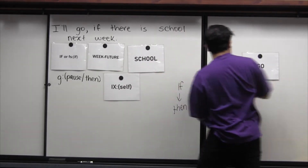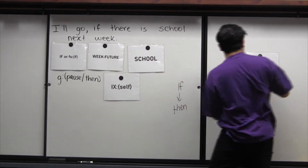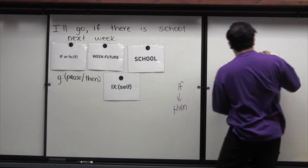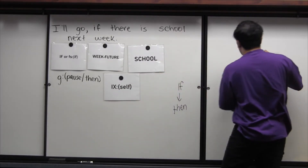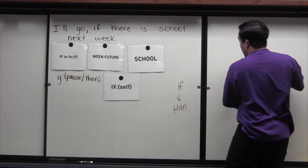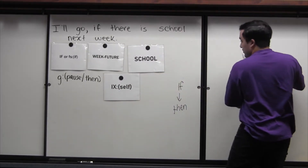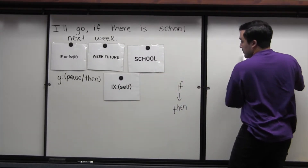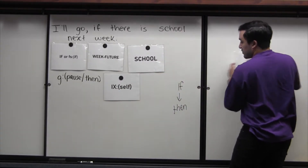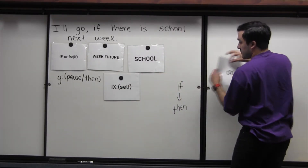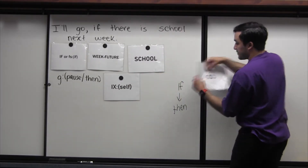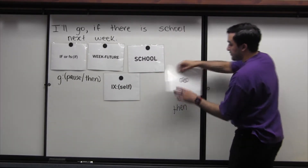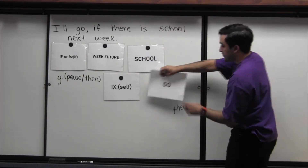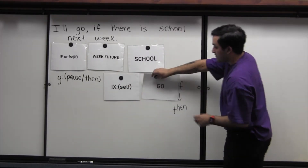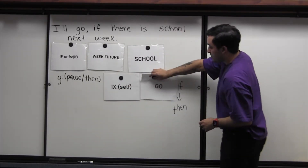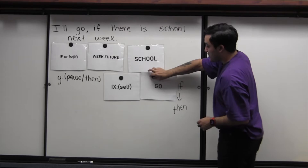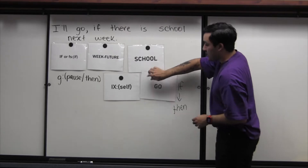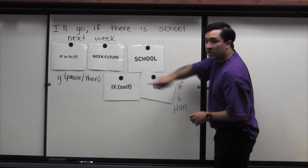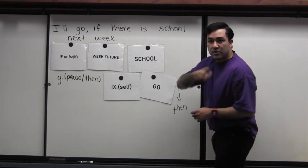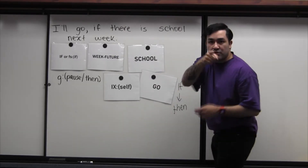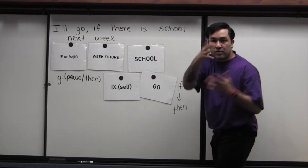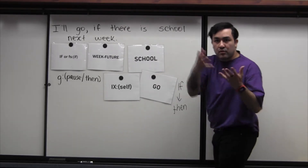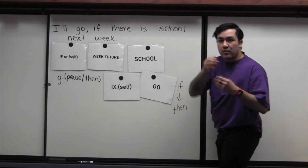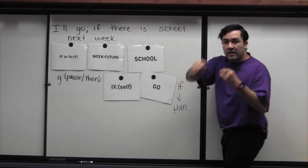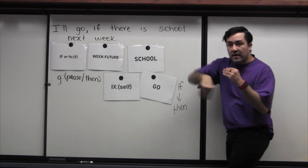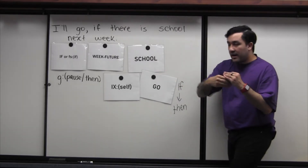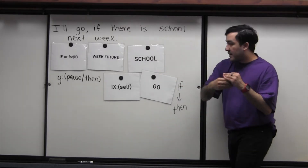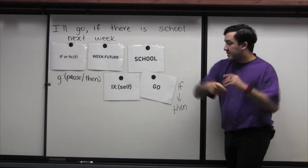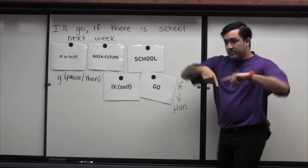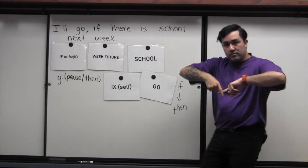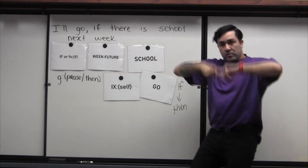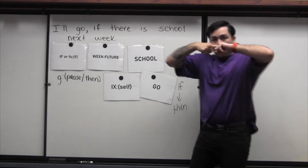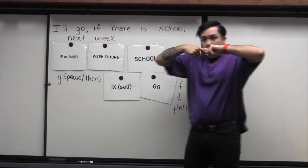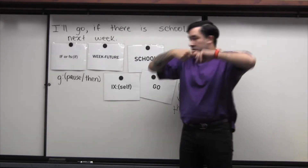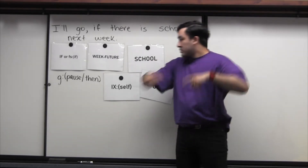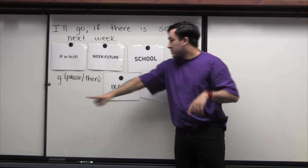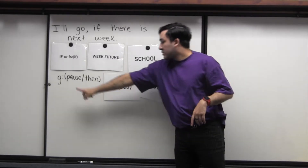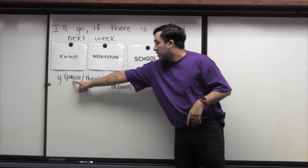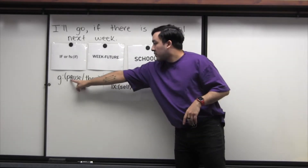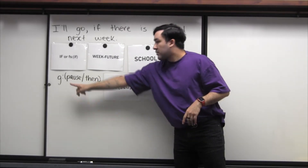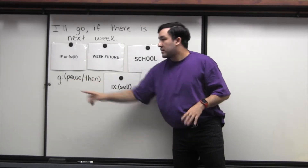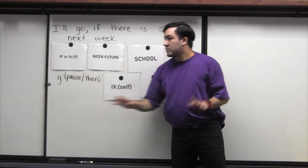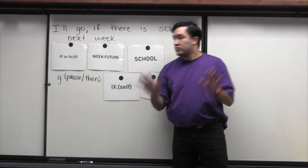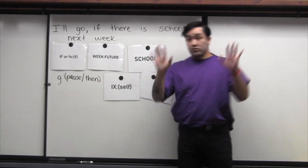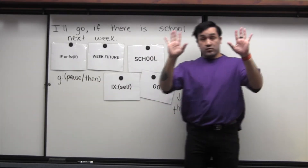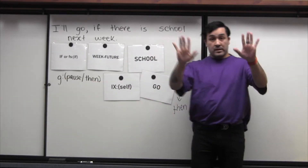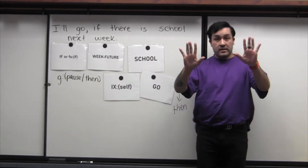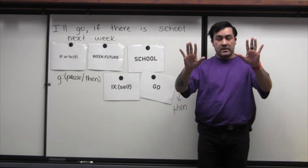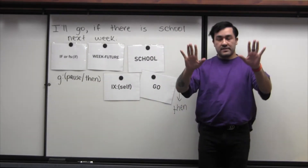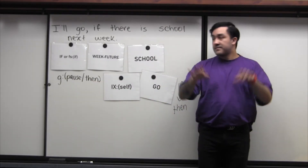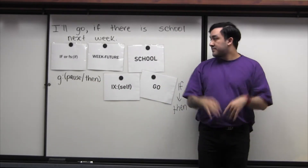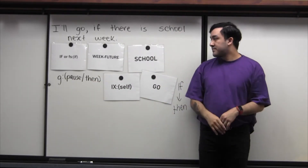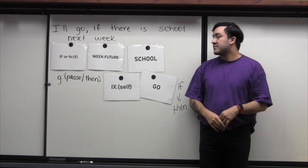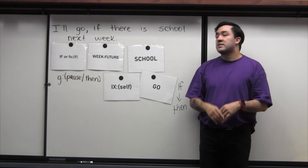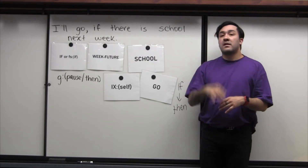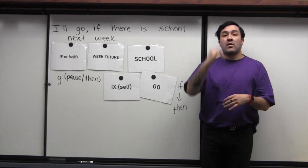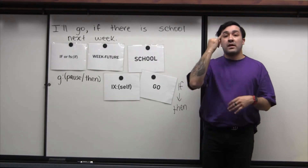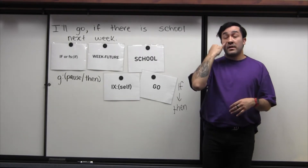you're going to want to do this, but yeah, so you're going to want to add something. So you want to add some type of pause, a